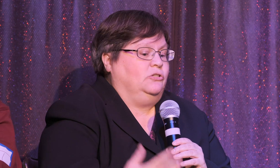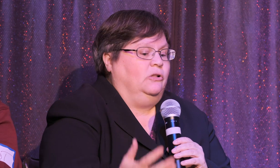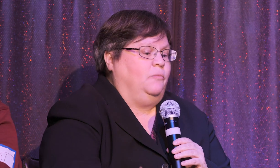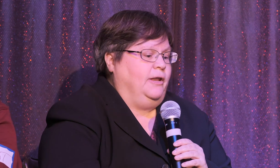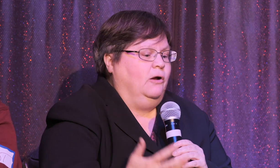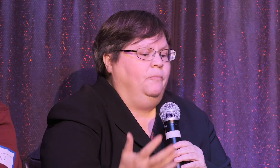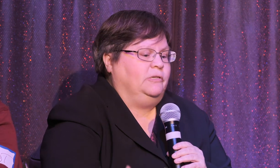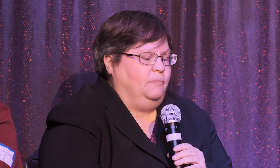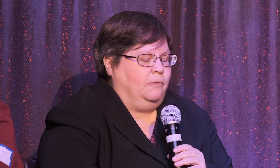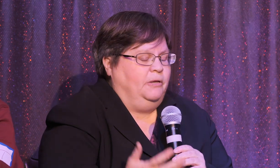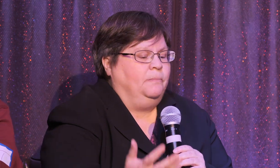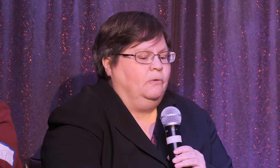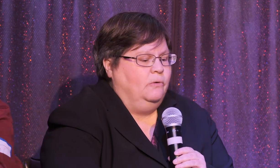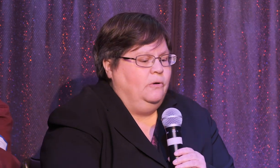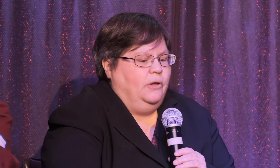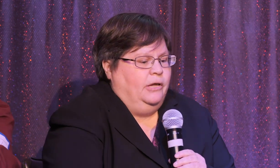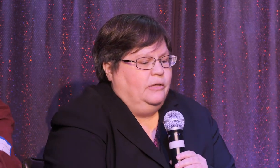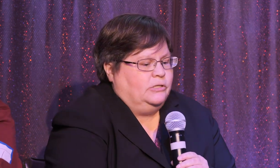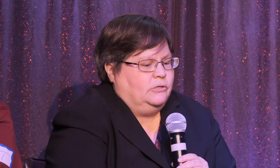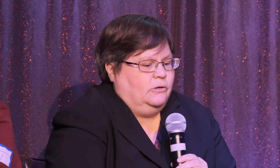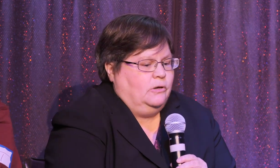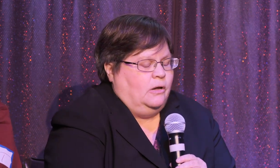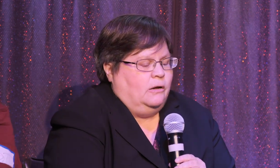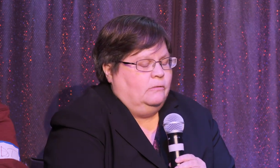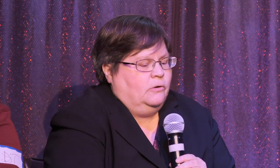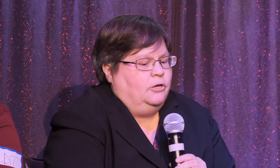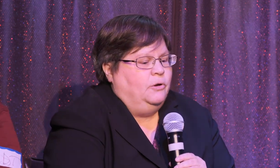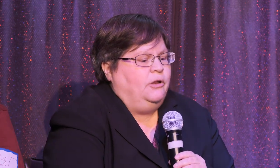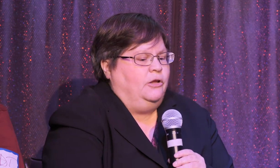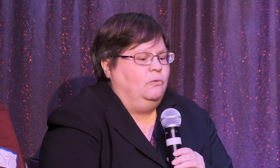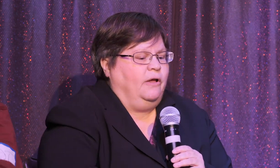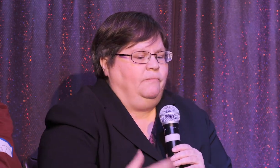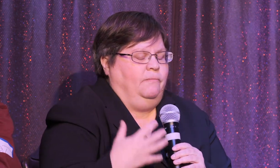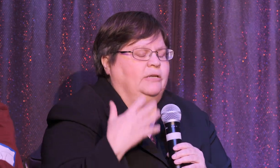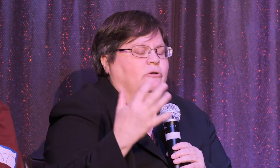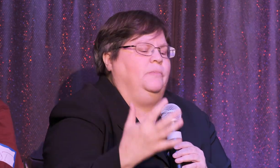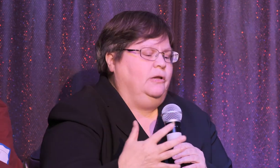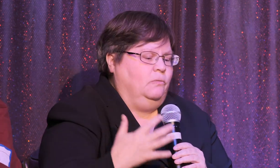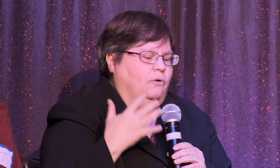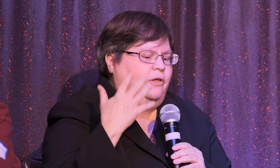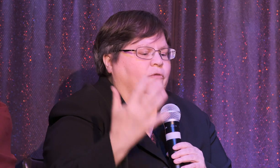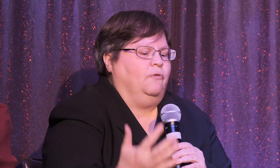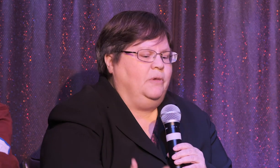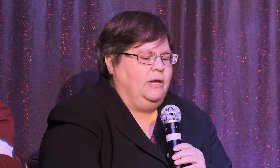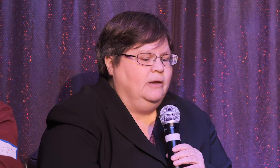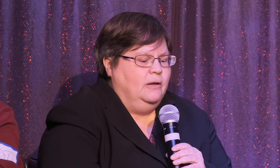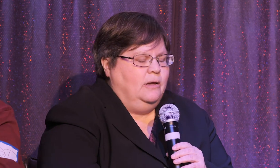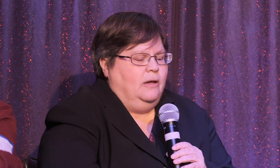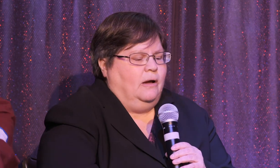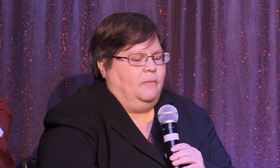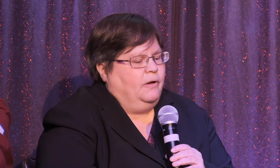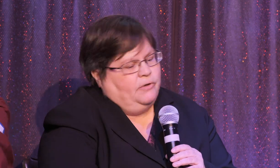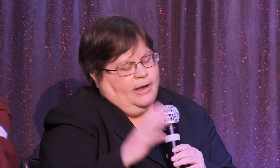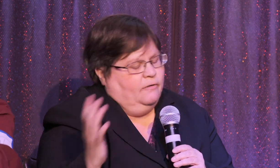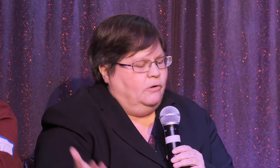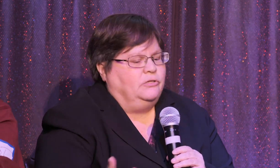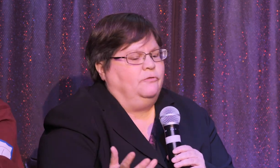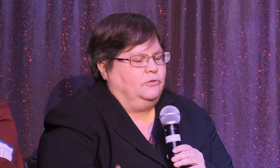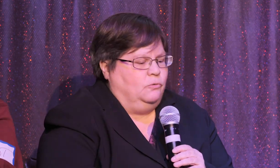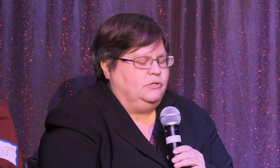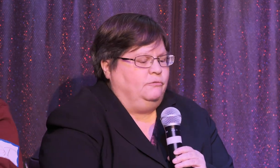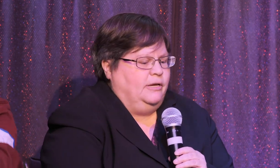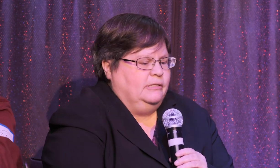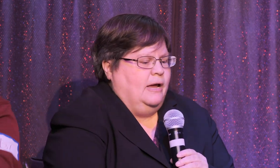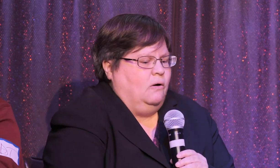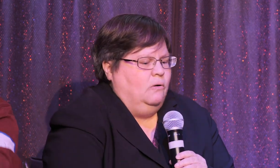basis, I still am writing obits about people in this community who have mentored me and were there for me. I'm dying of all